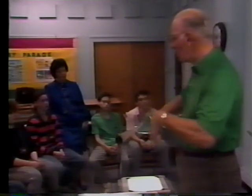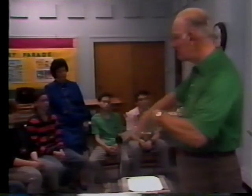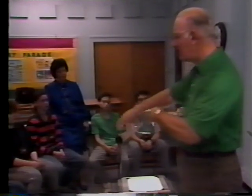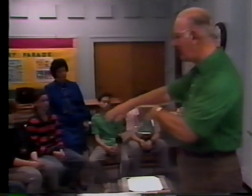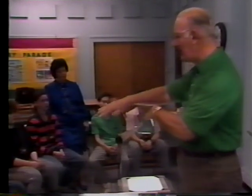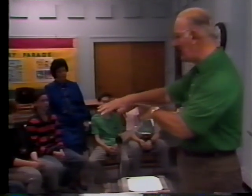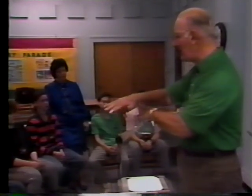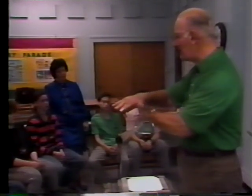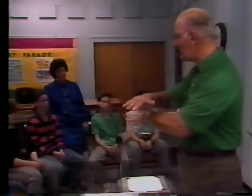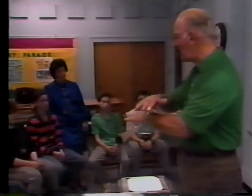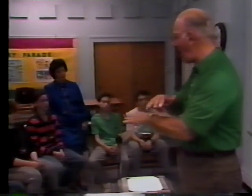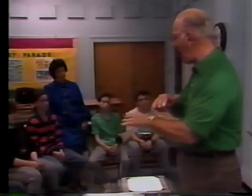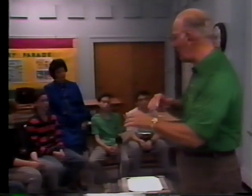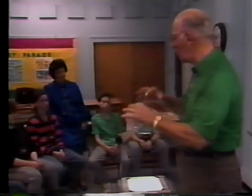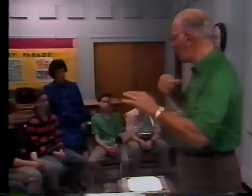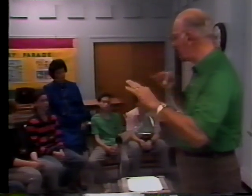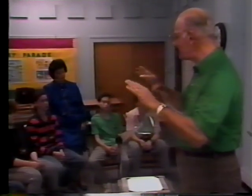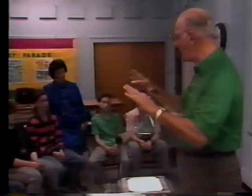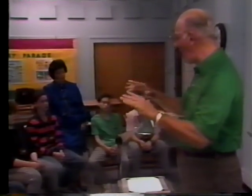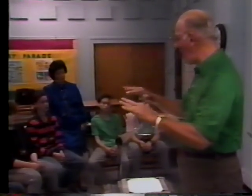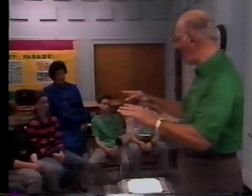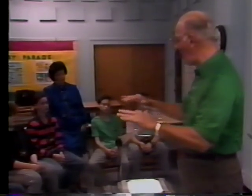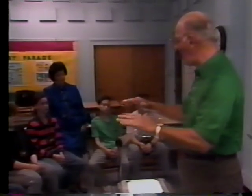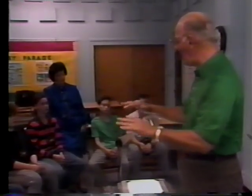frozen field covered with snow.